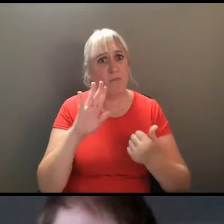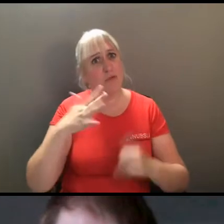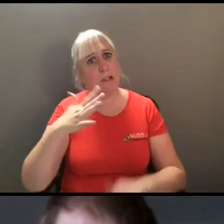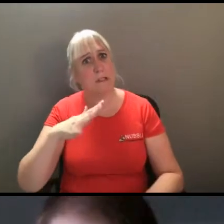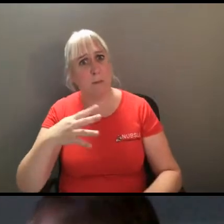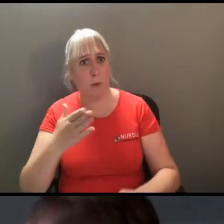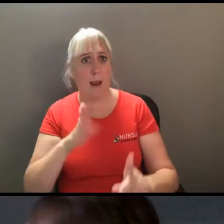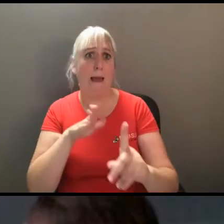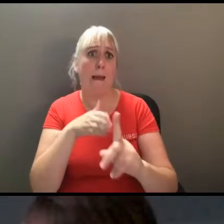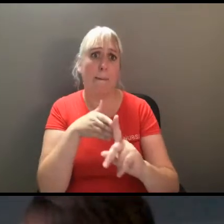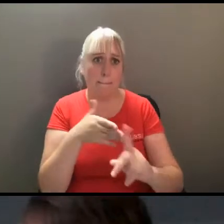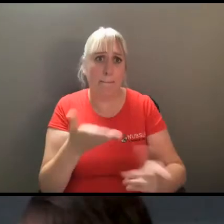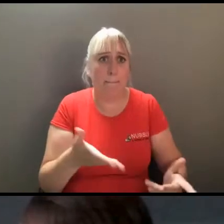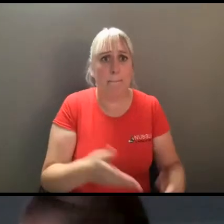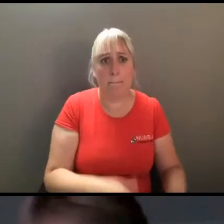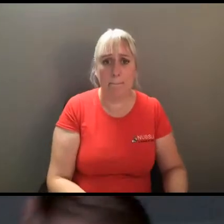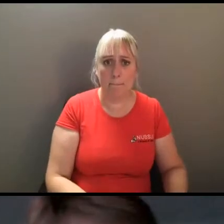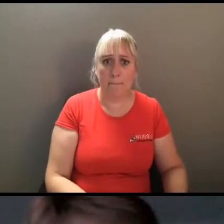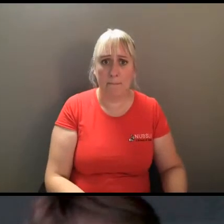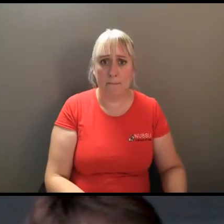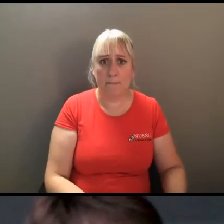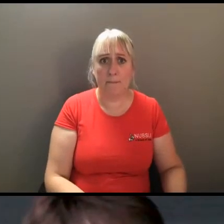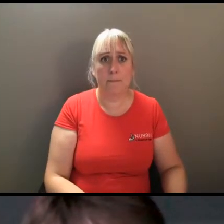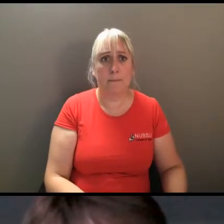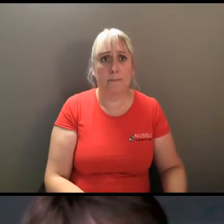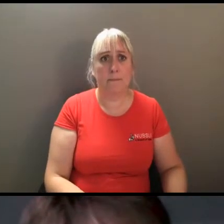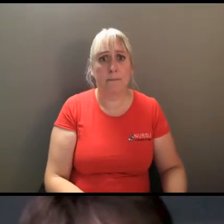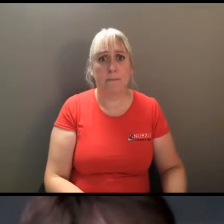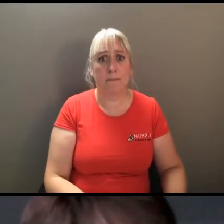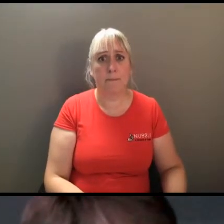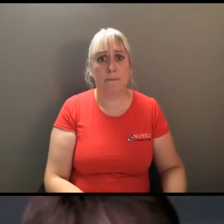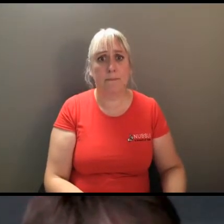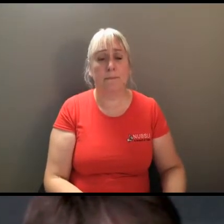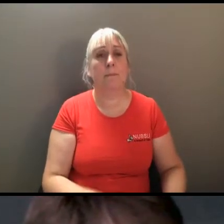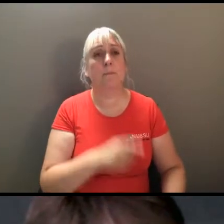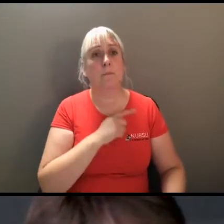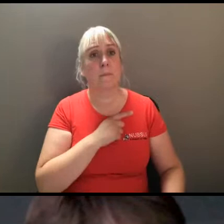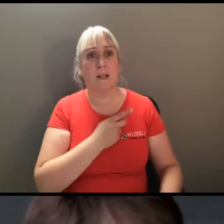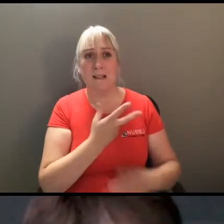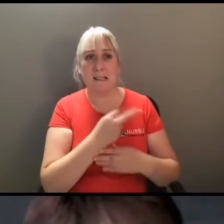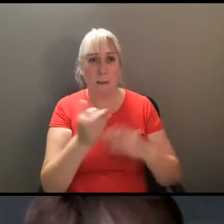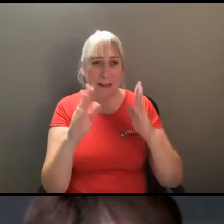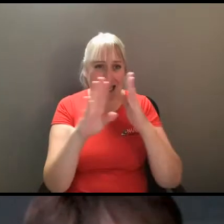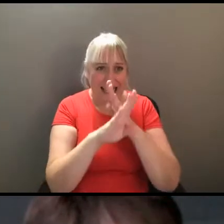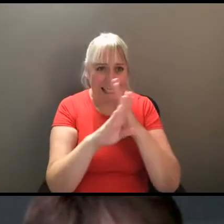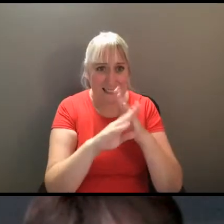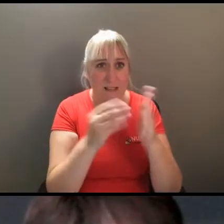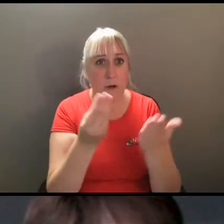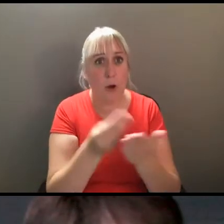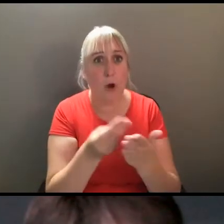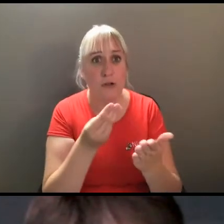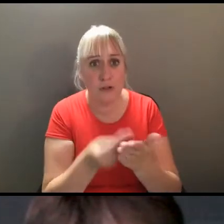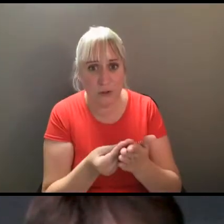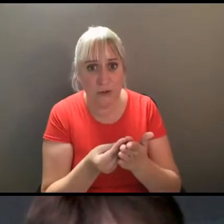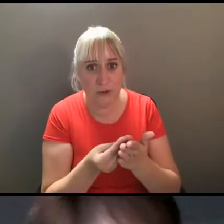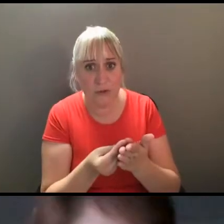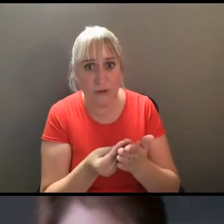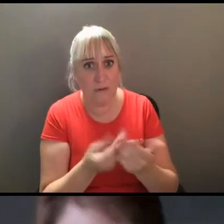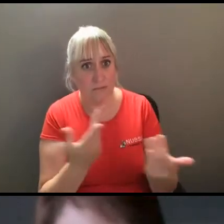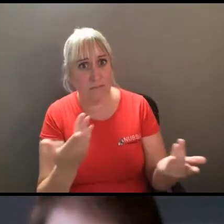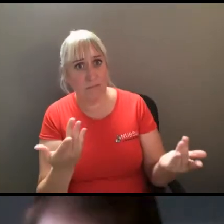it also pulls back some of the hidden costs that that